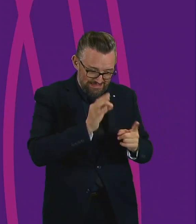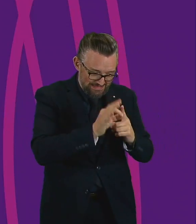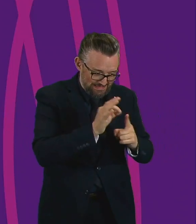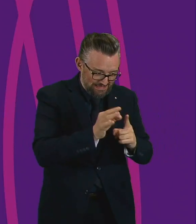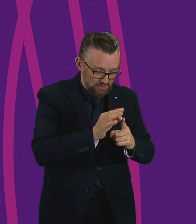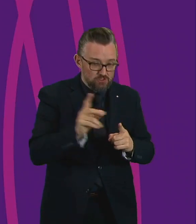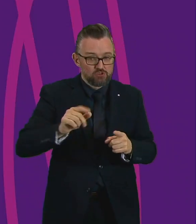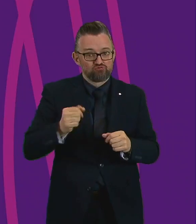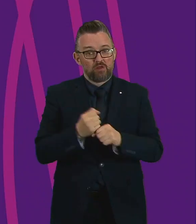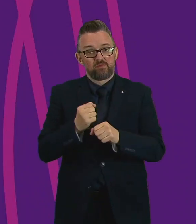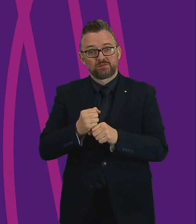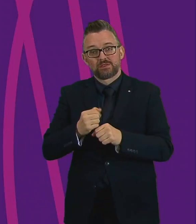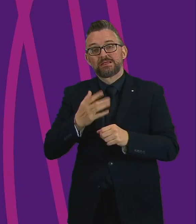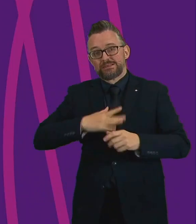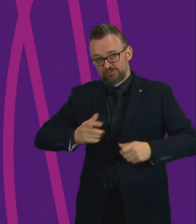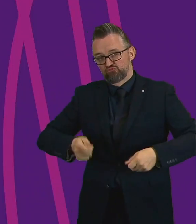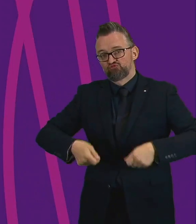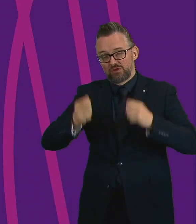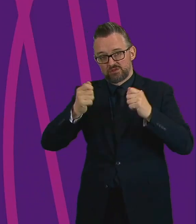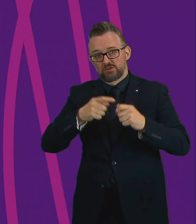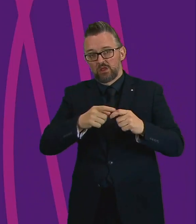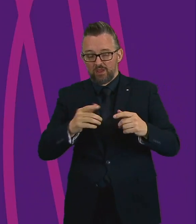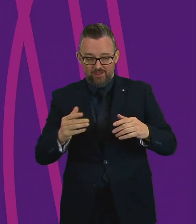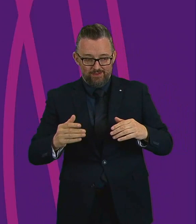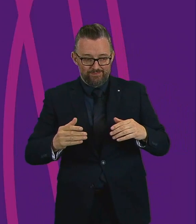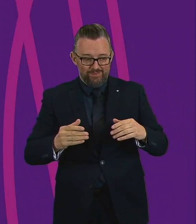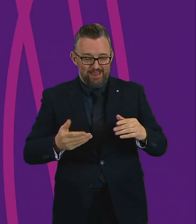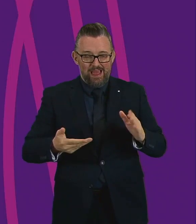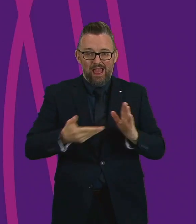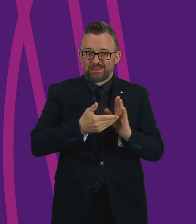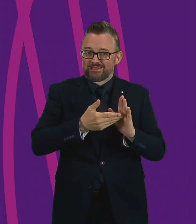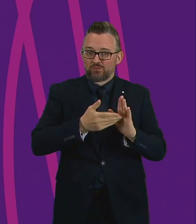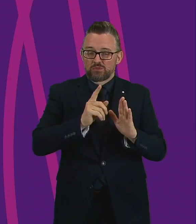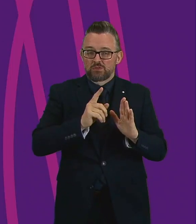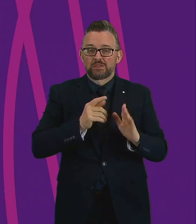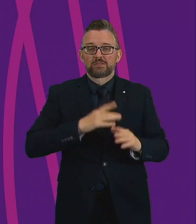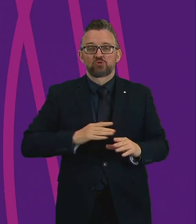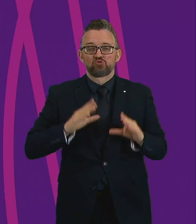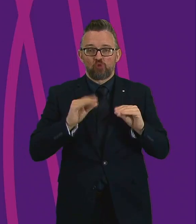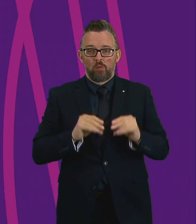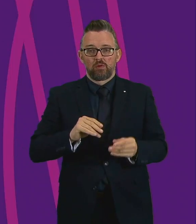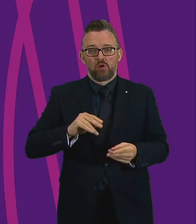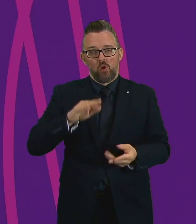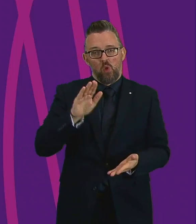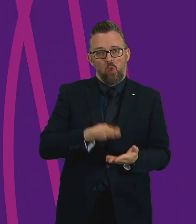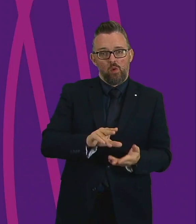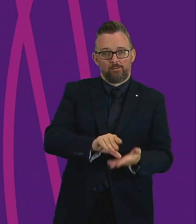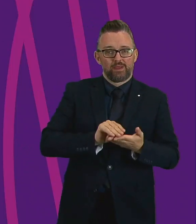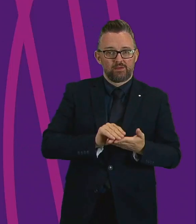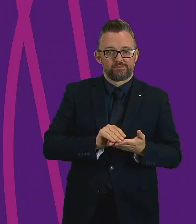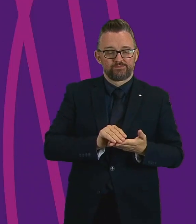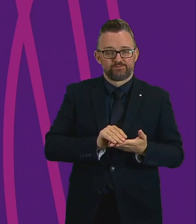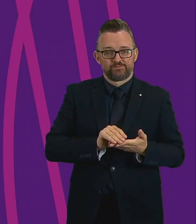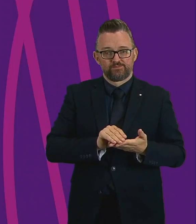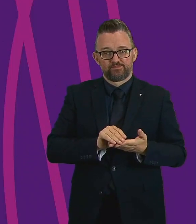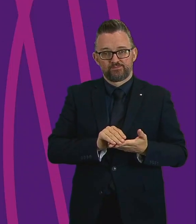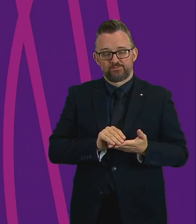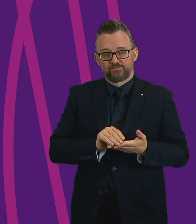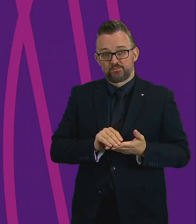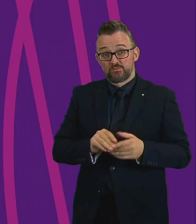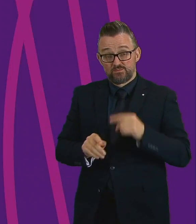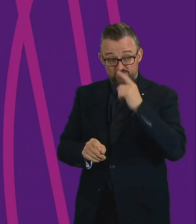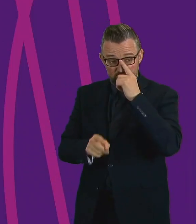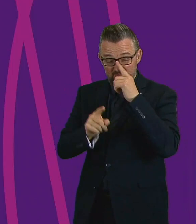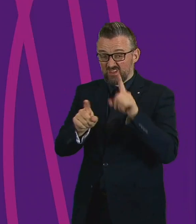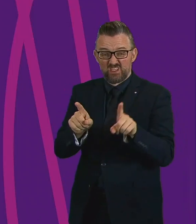the government must at its core be built on ending low pay in our economy. And that is also true